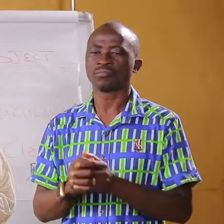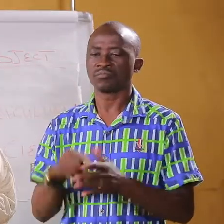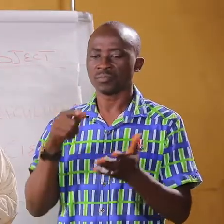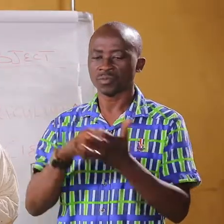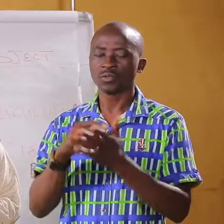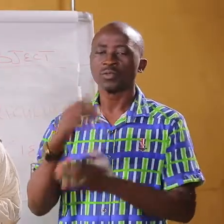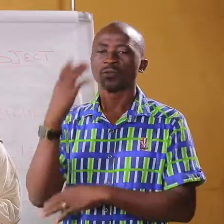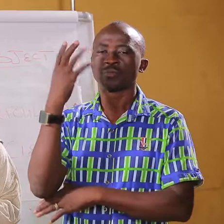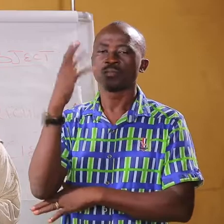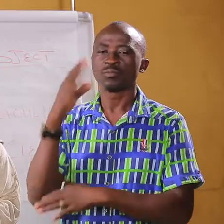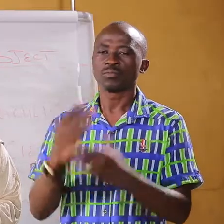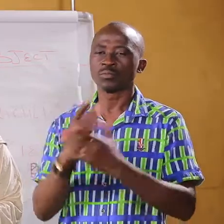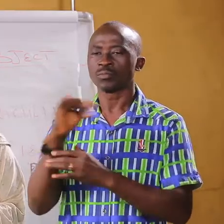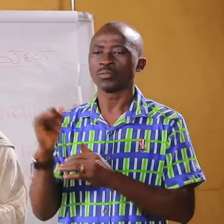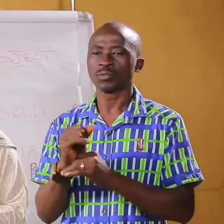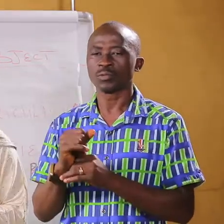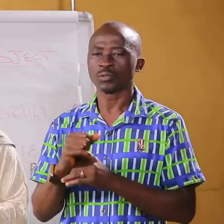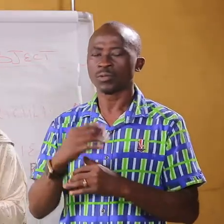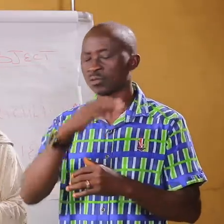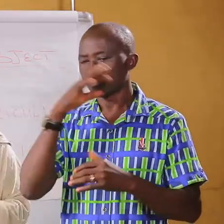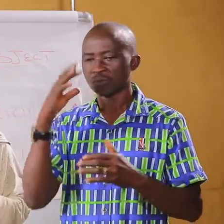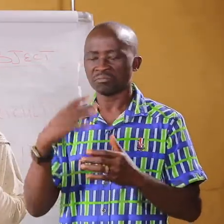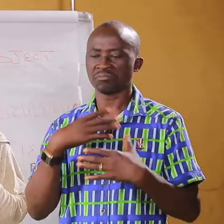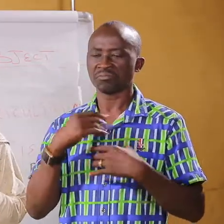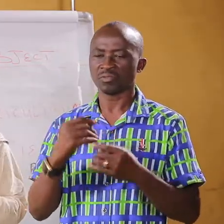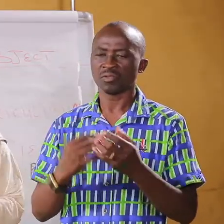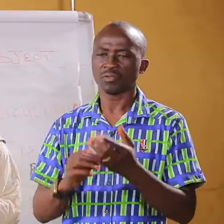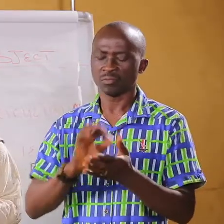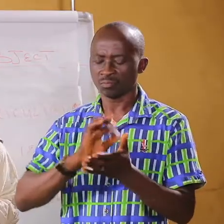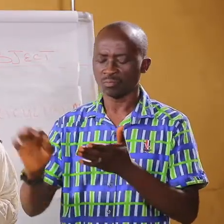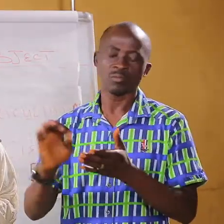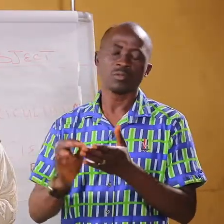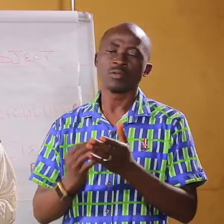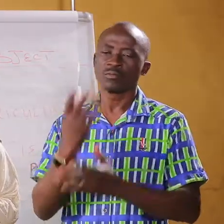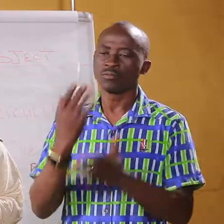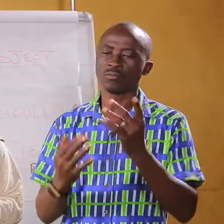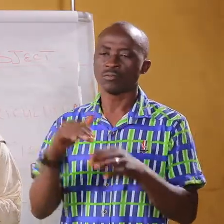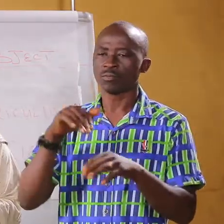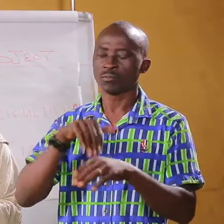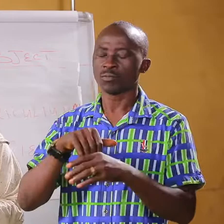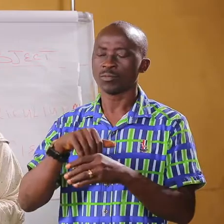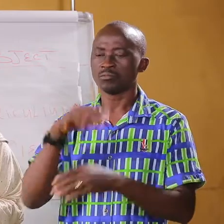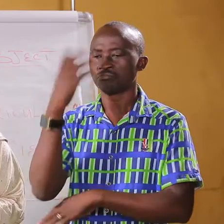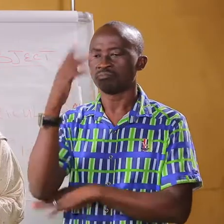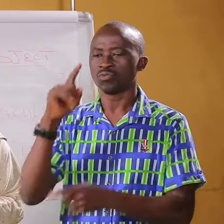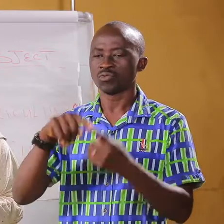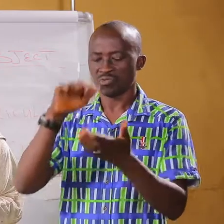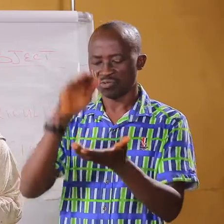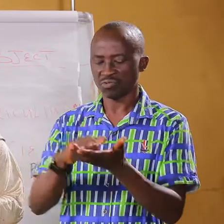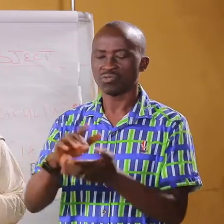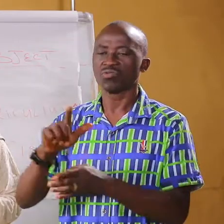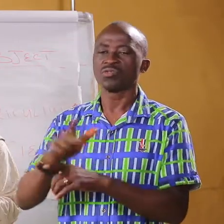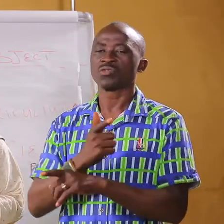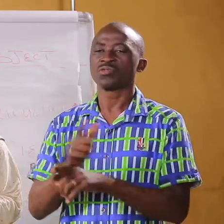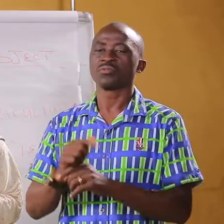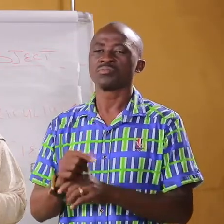burning, mostly farmers like burning their bush, that is setting the bush on fire to reduce labor.